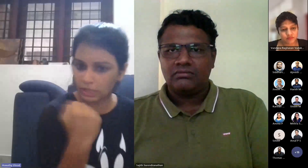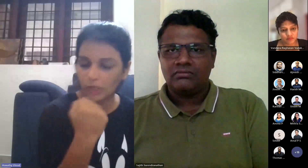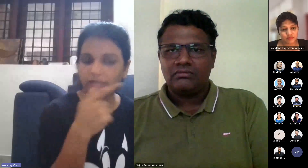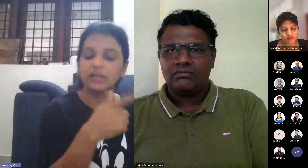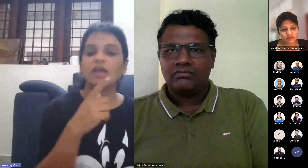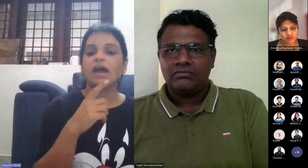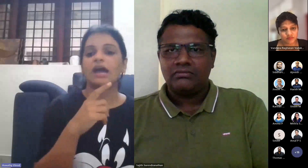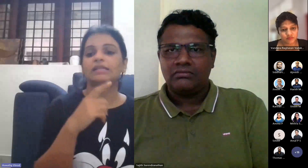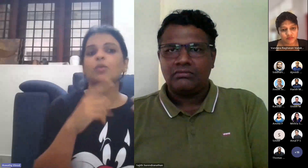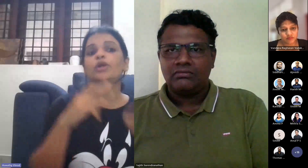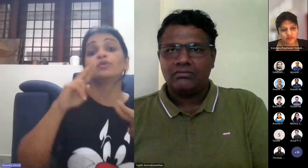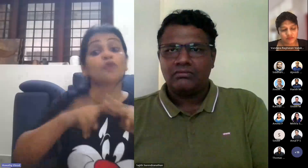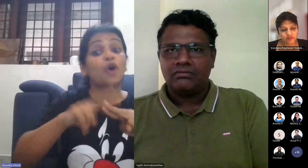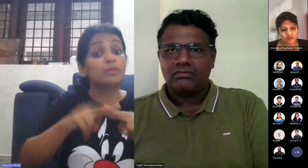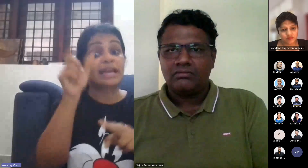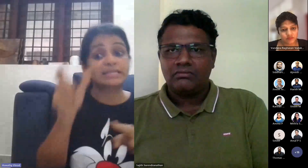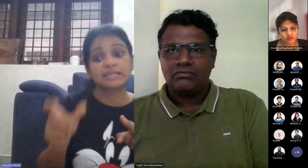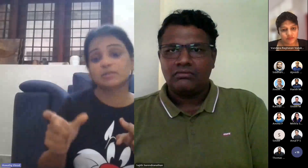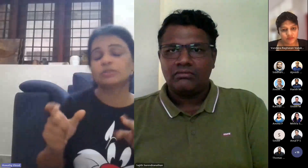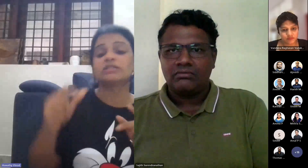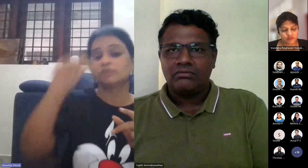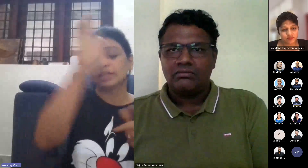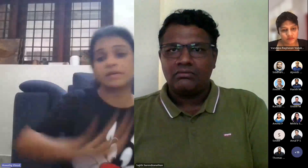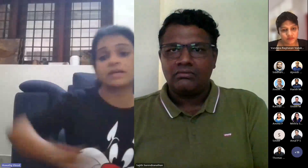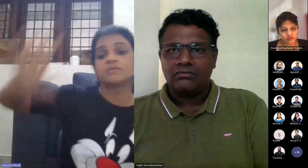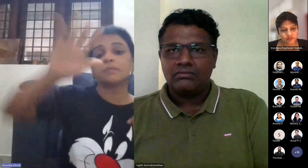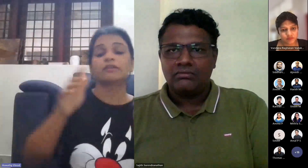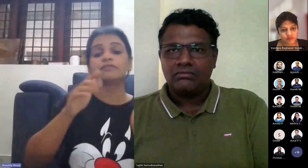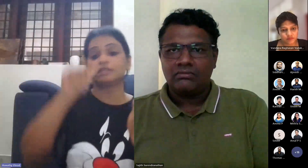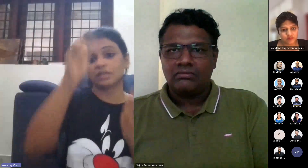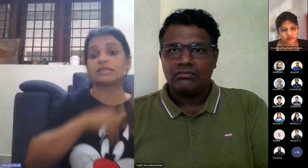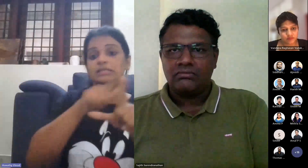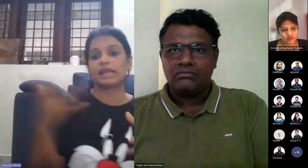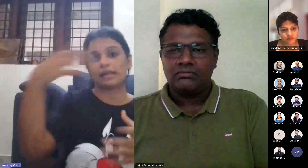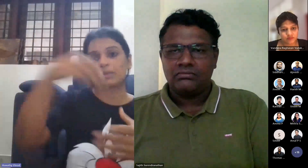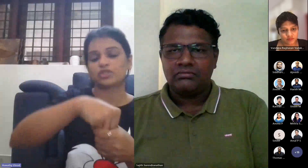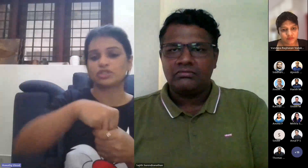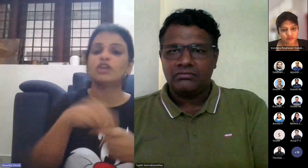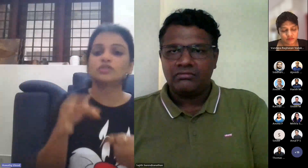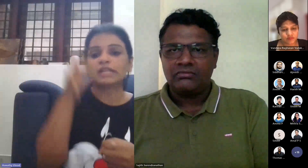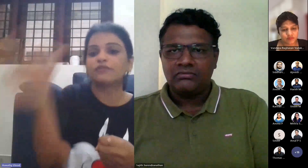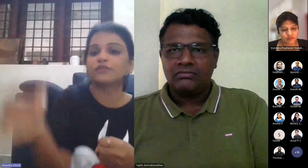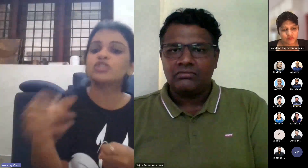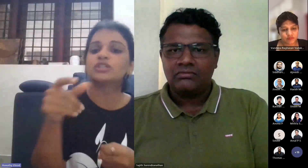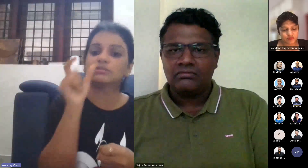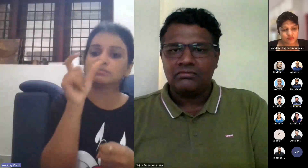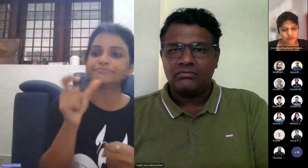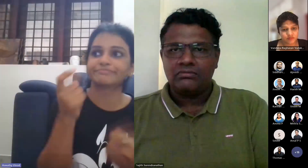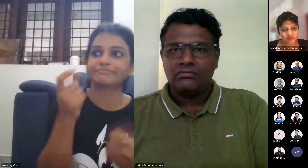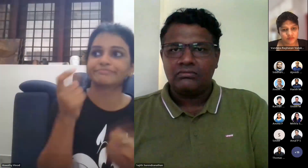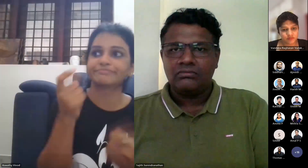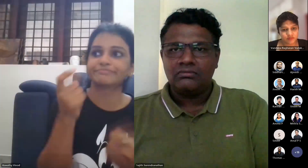that's working on it. They want to formalize these words so that it becomes part of the Indian Sign Language, so that in